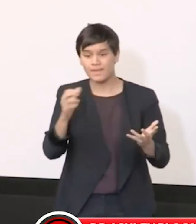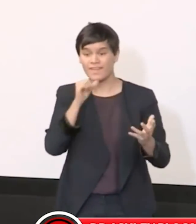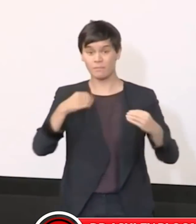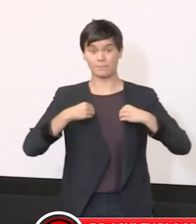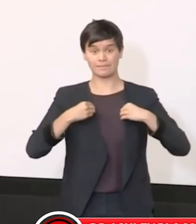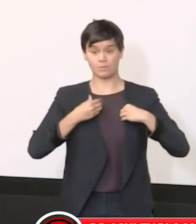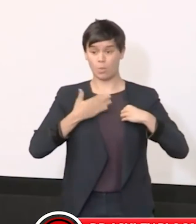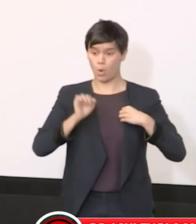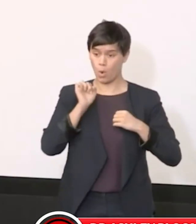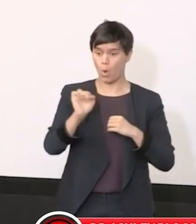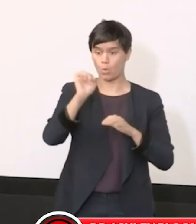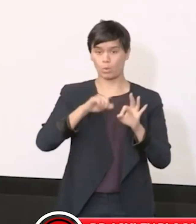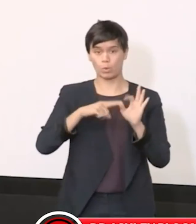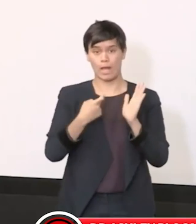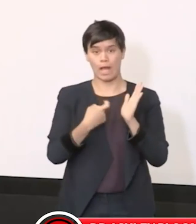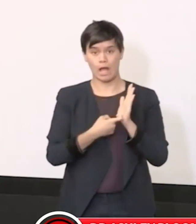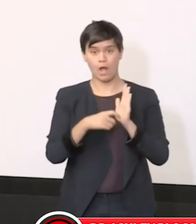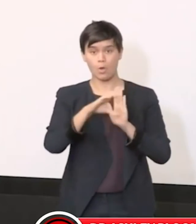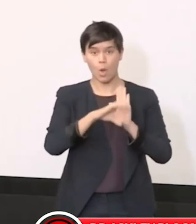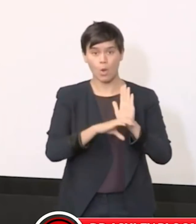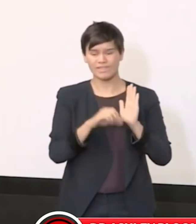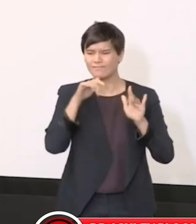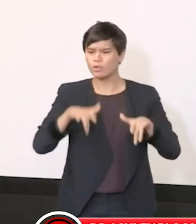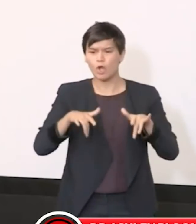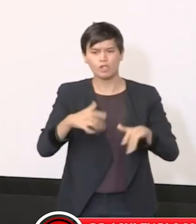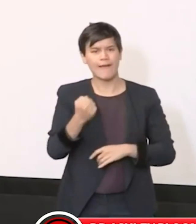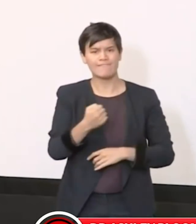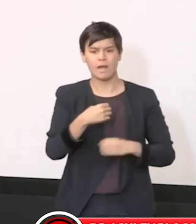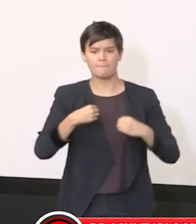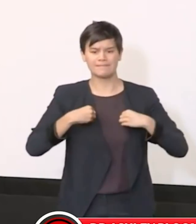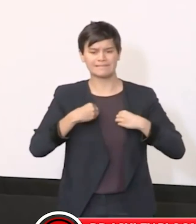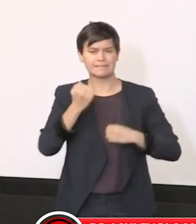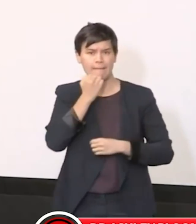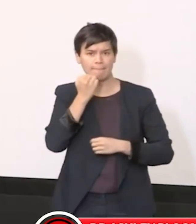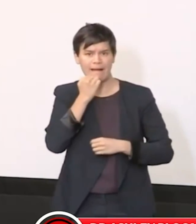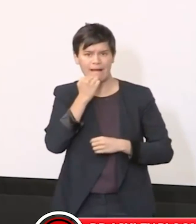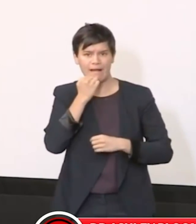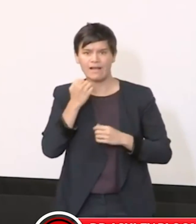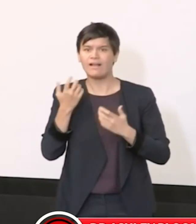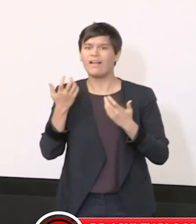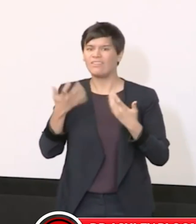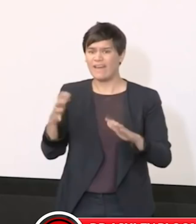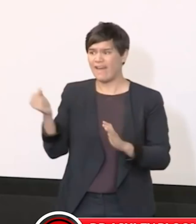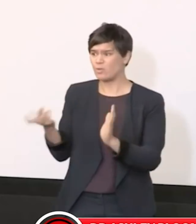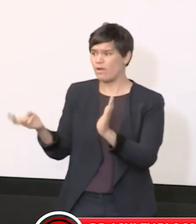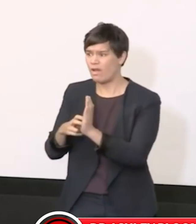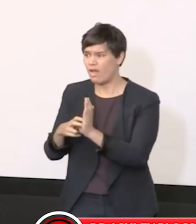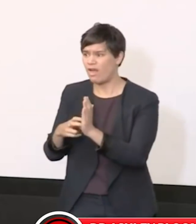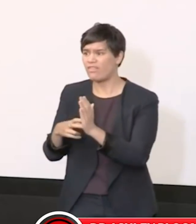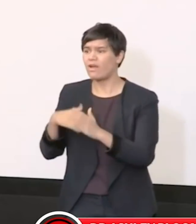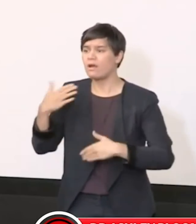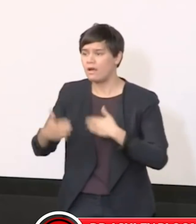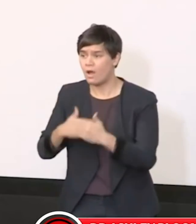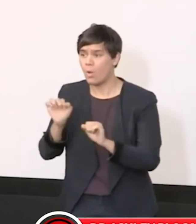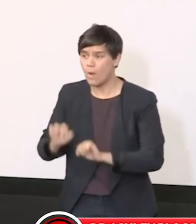registering for a New Zealand business number and then going through the process of getting a QR code was a slightly lengthy process, so we now have a much